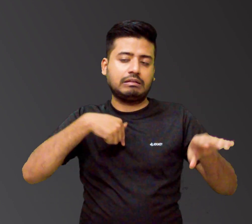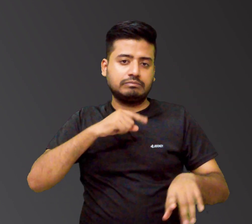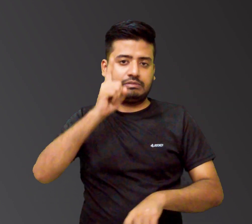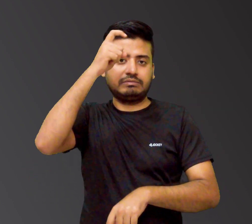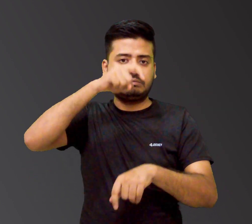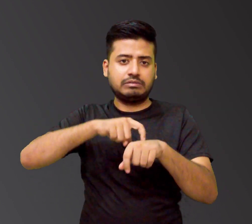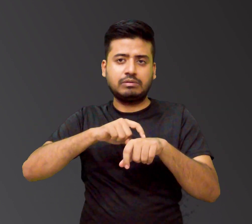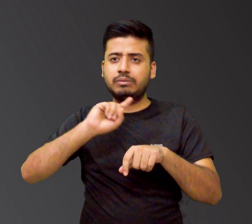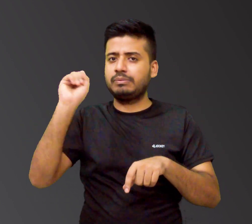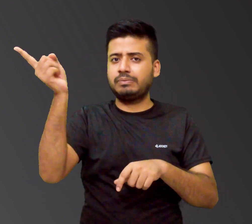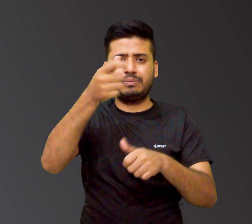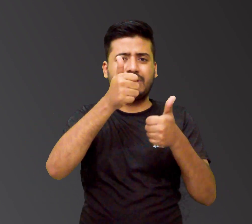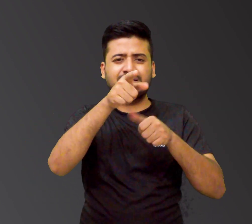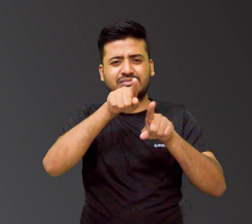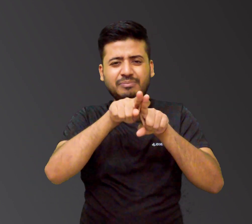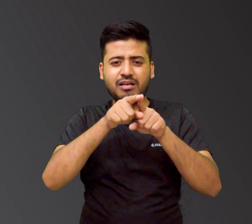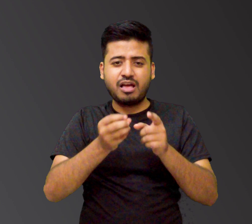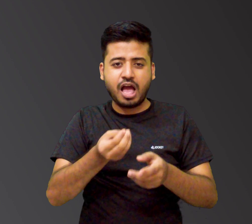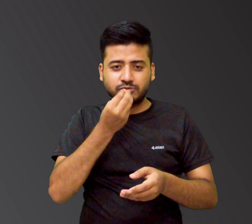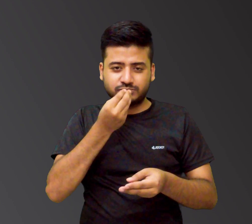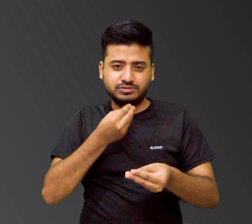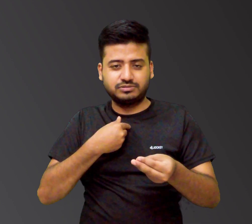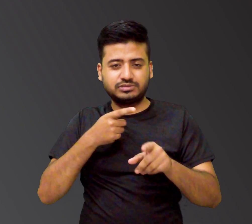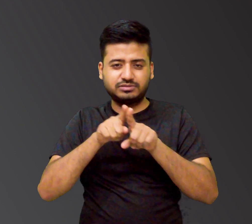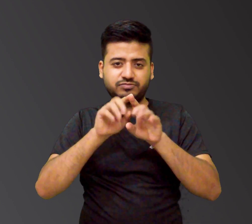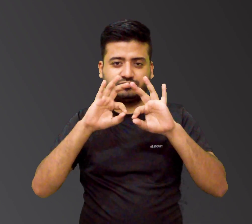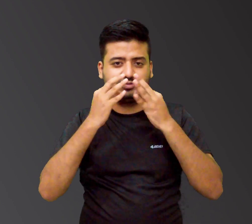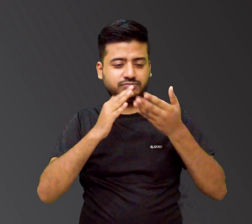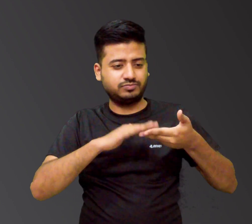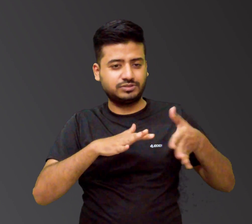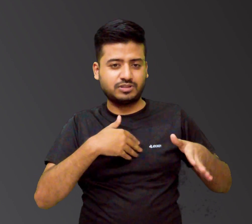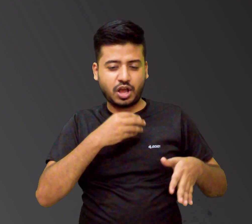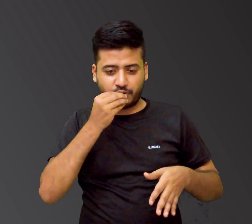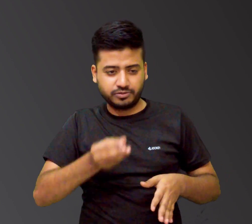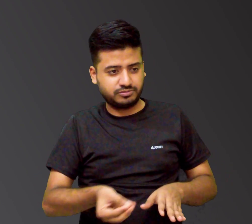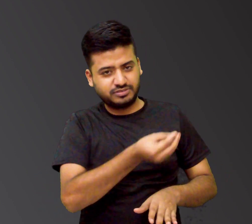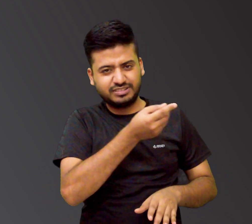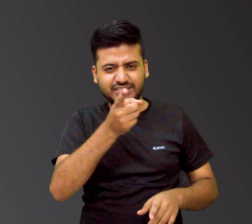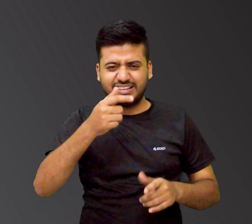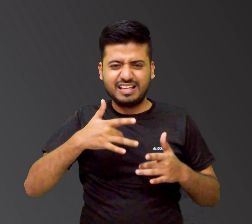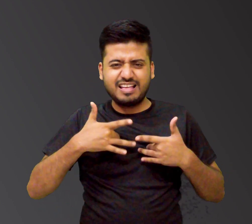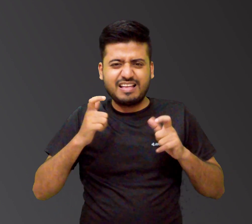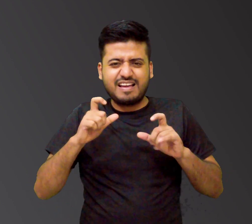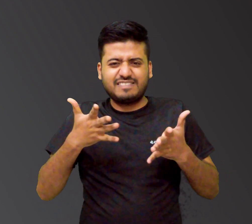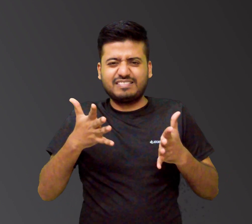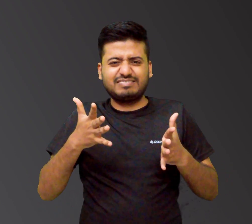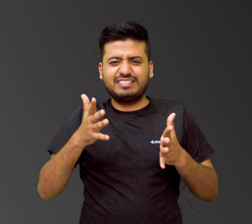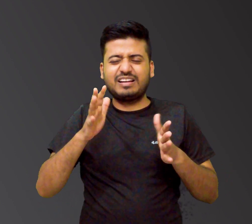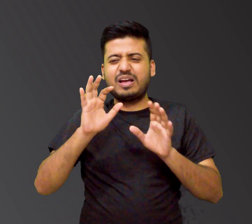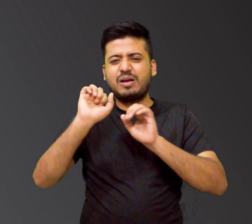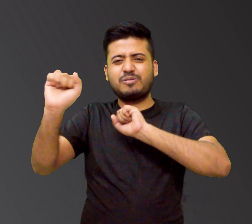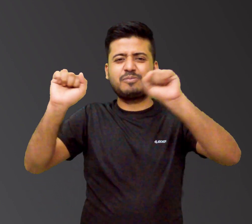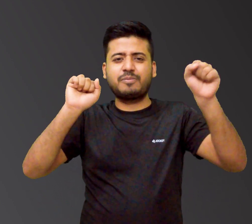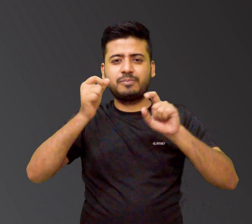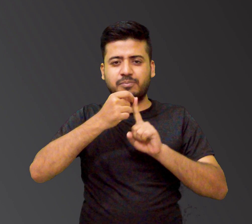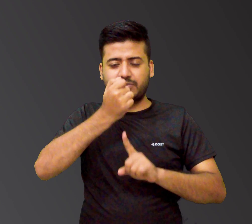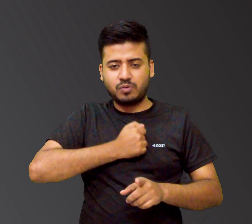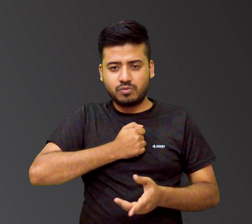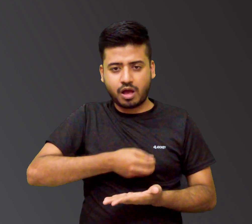slight effervescence, similar to kombucha. This is because the bacteria is still fermenting in your glass as you drink it. In